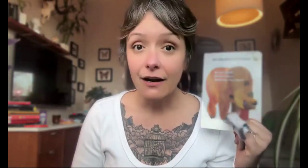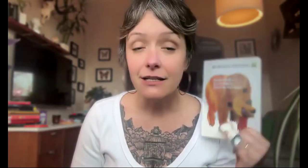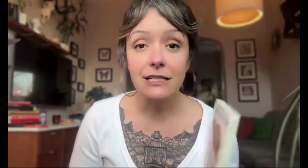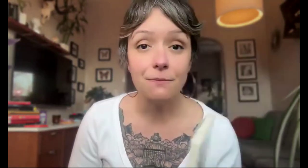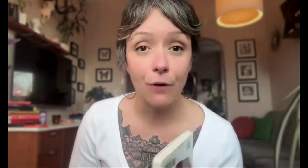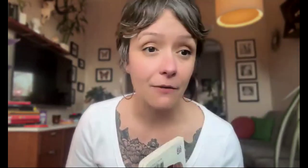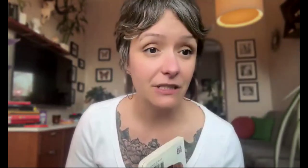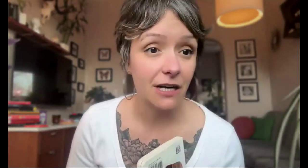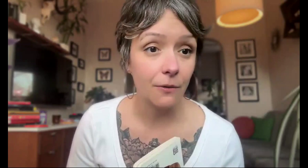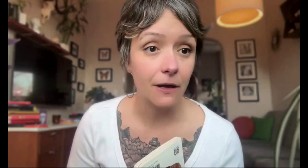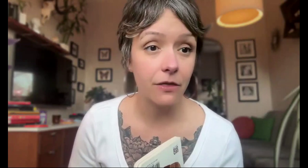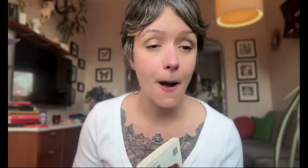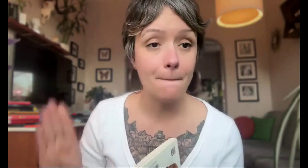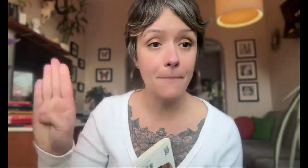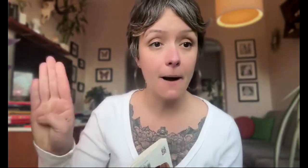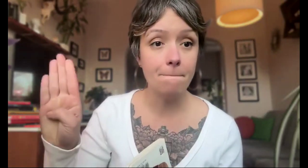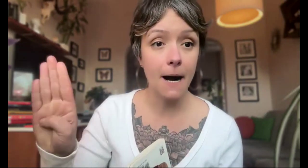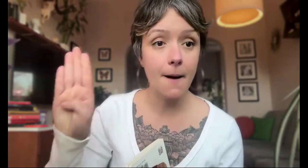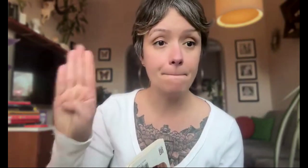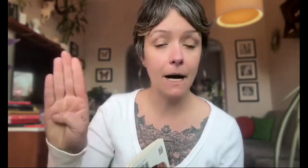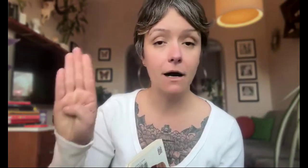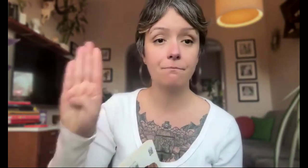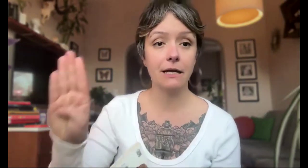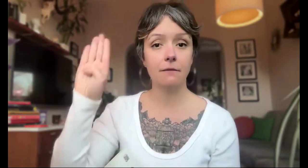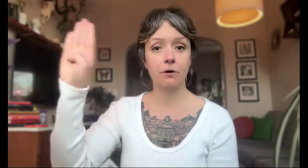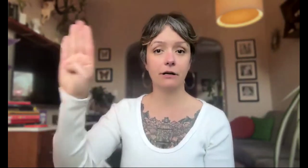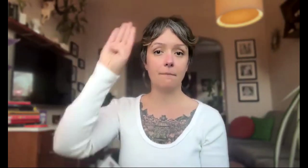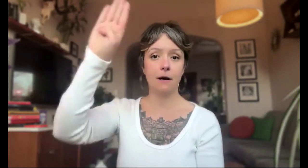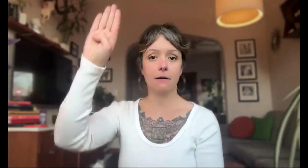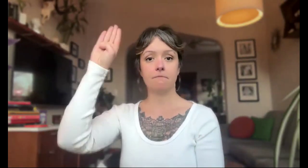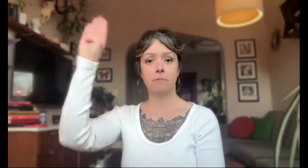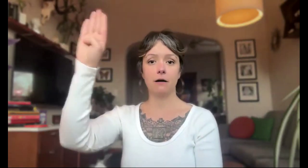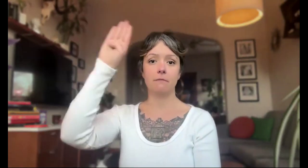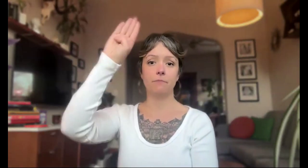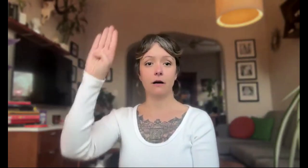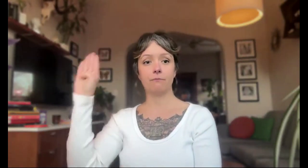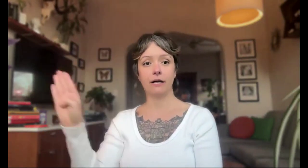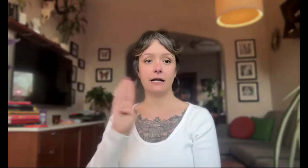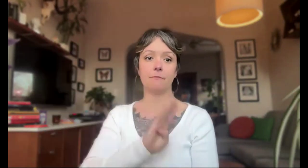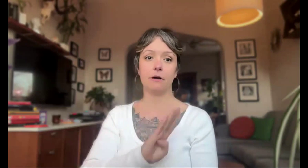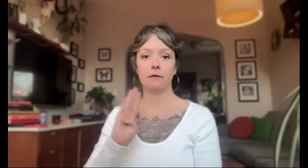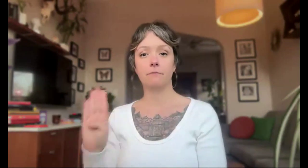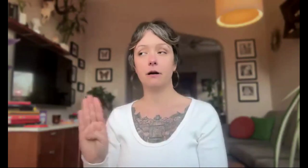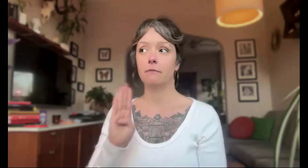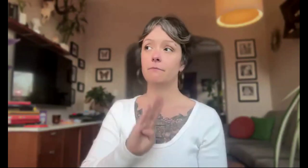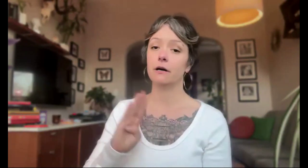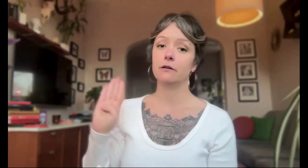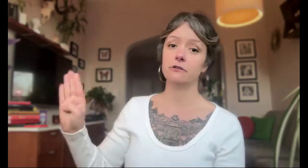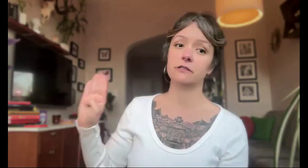letter does brown start with? B, B, B, B. Put it up, B, B, B. Break it down, B, B, B. To the